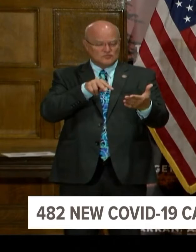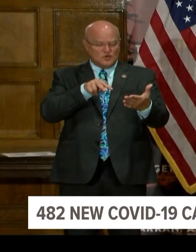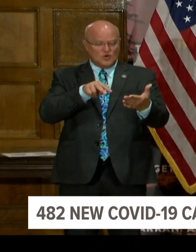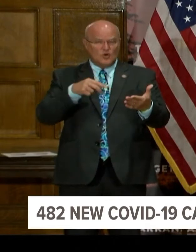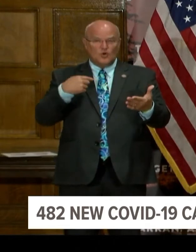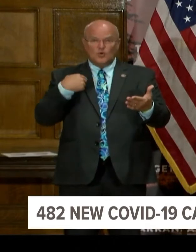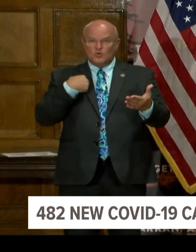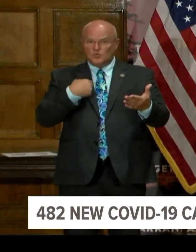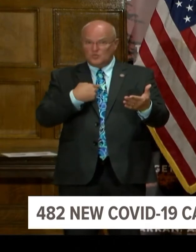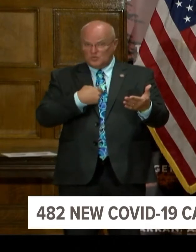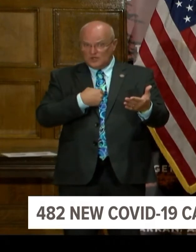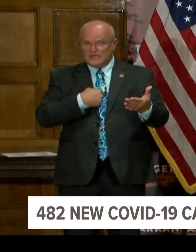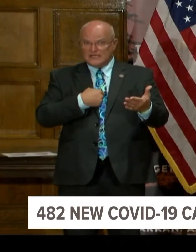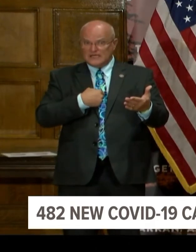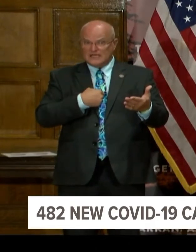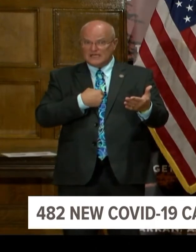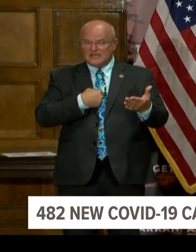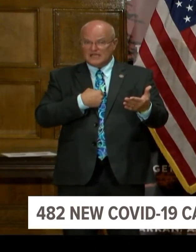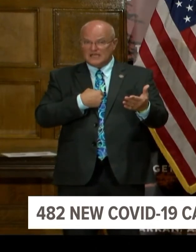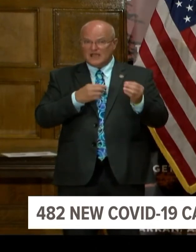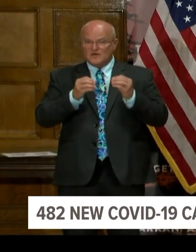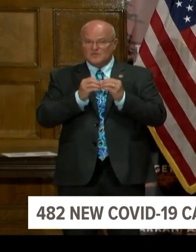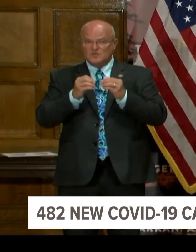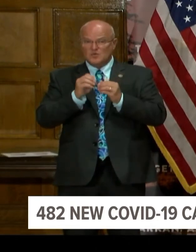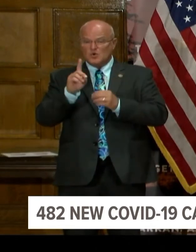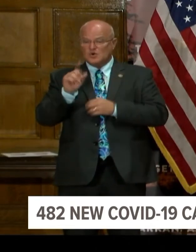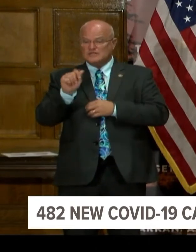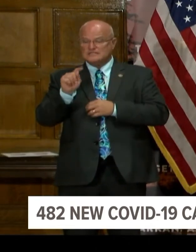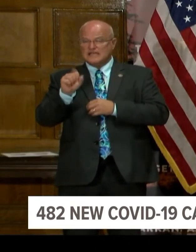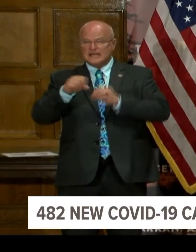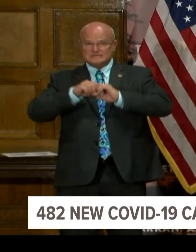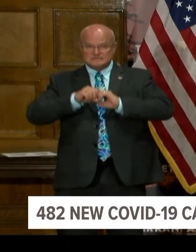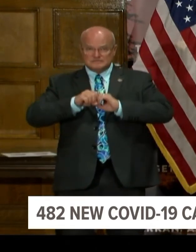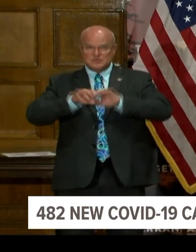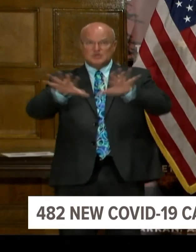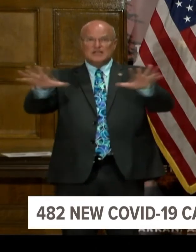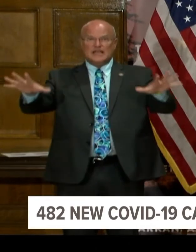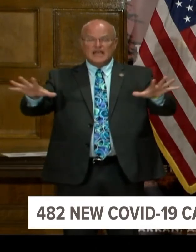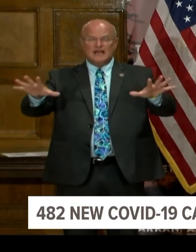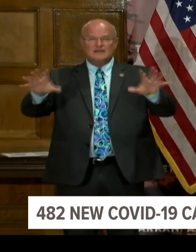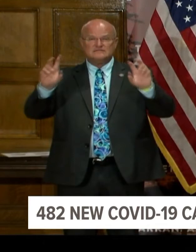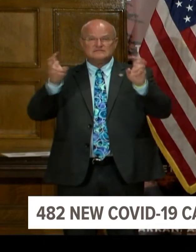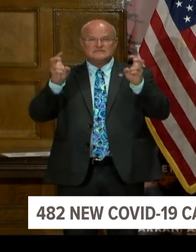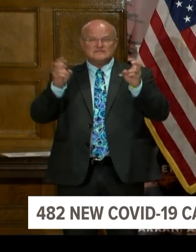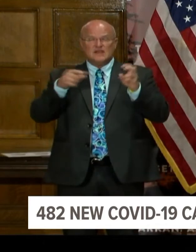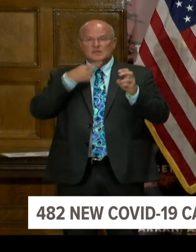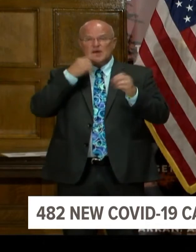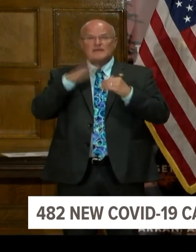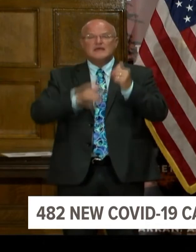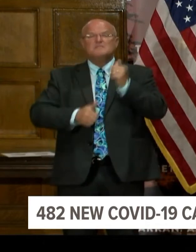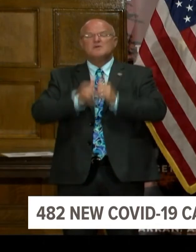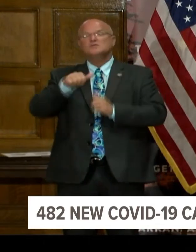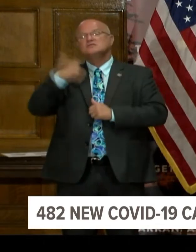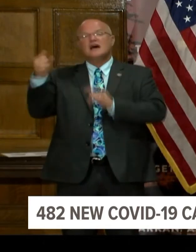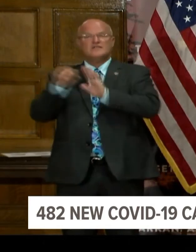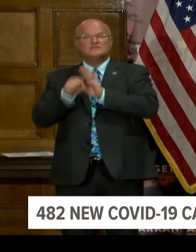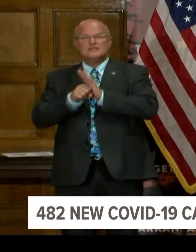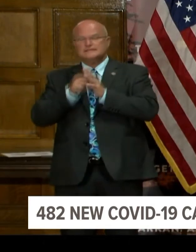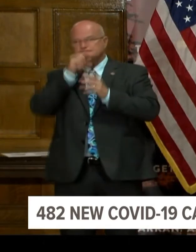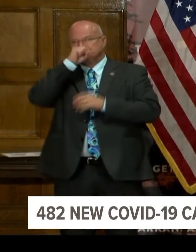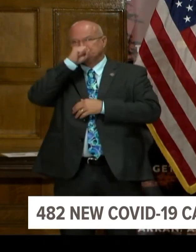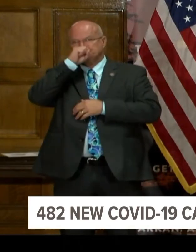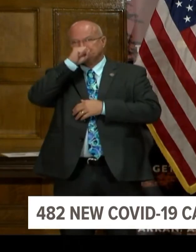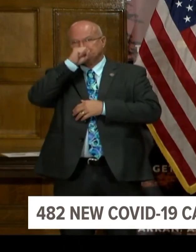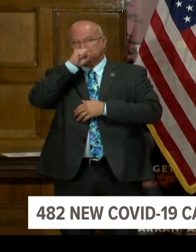we are getting more data and putting it out in a public fashion than most other states are. We think